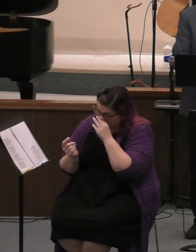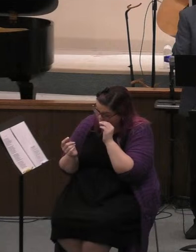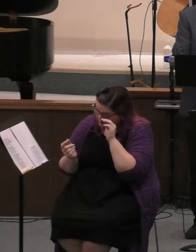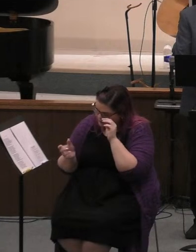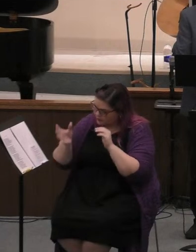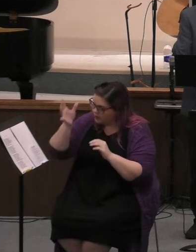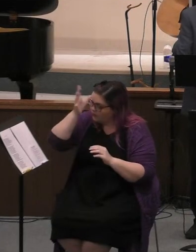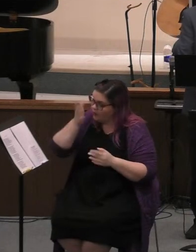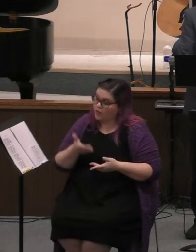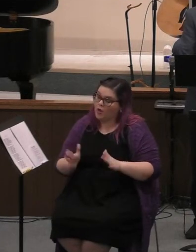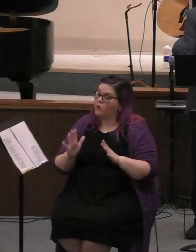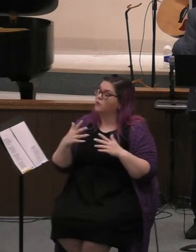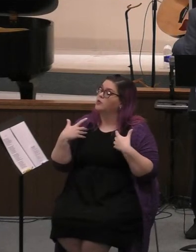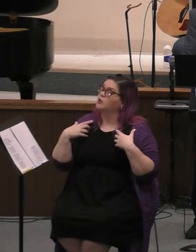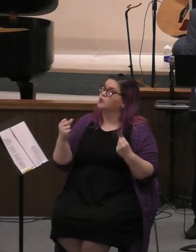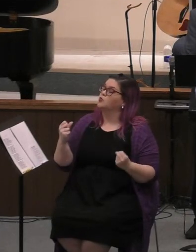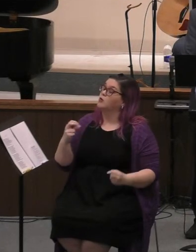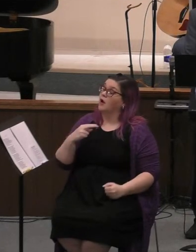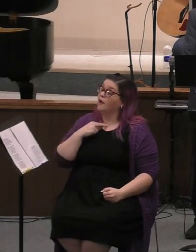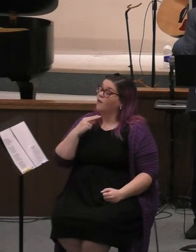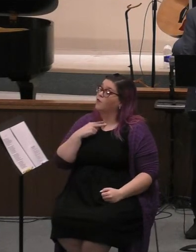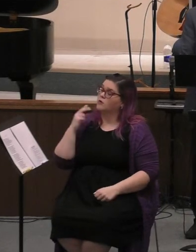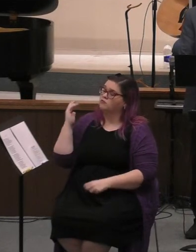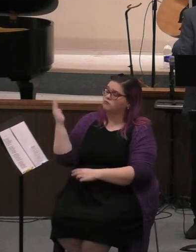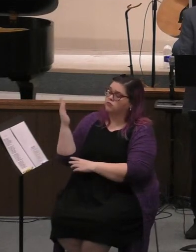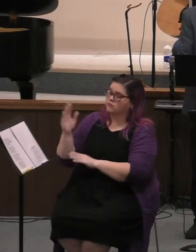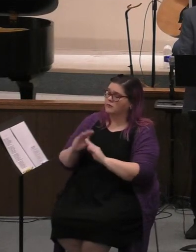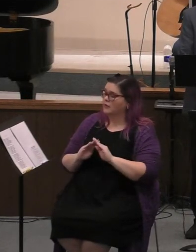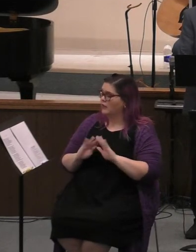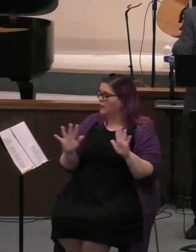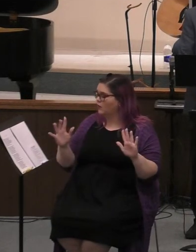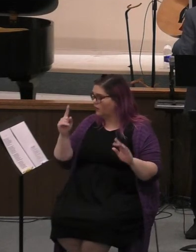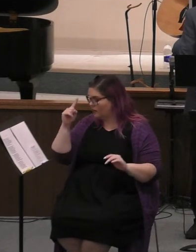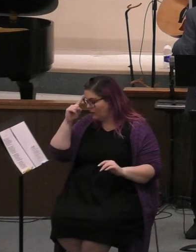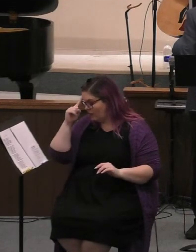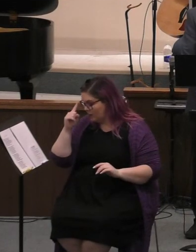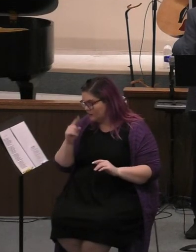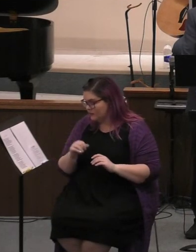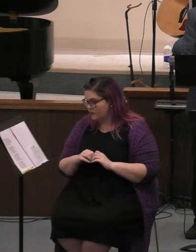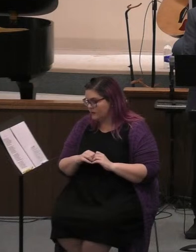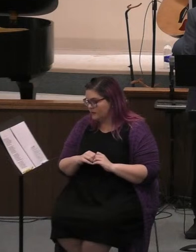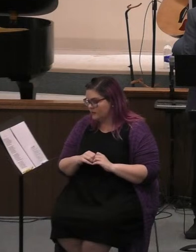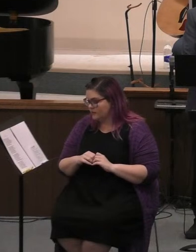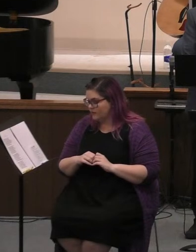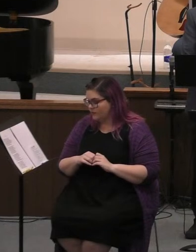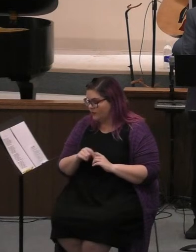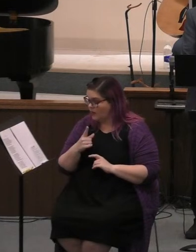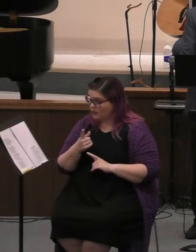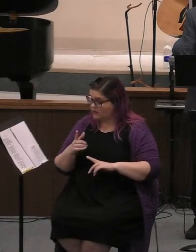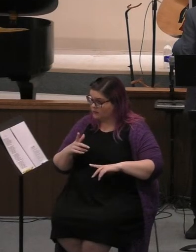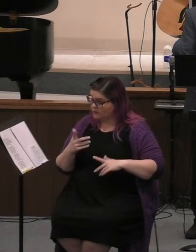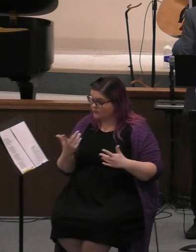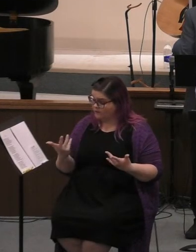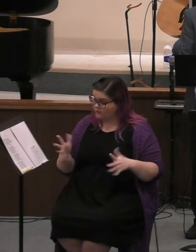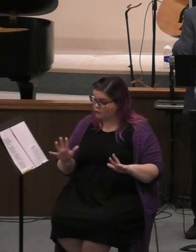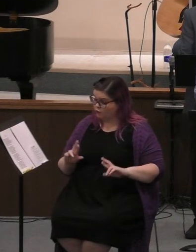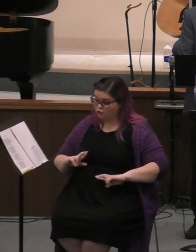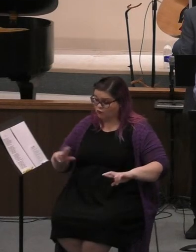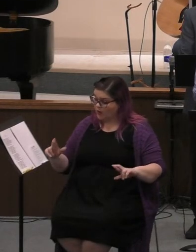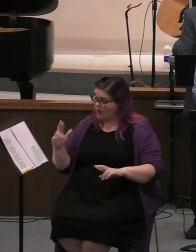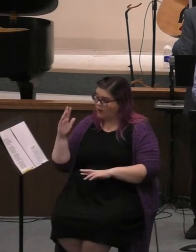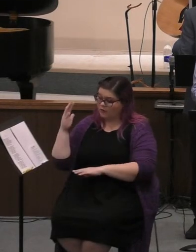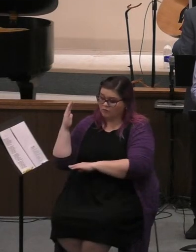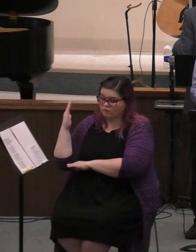Father, give him a strong voice. Give him clear thoughts as he's prepared to